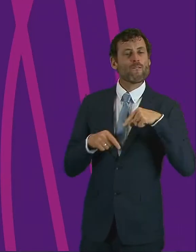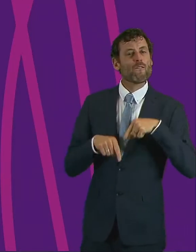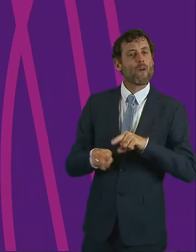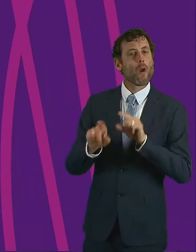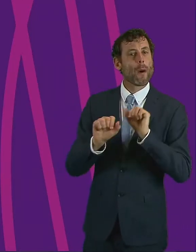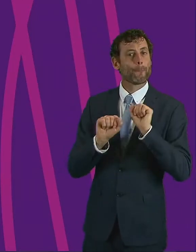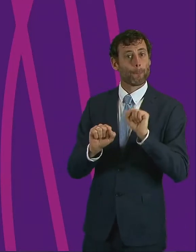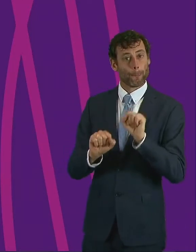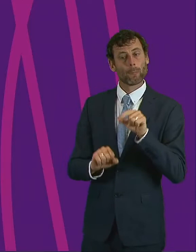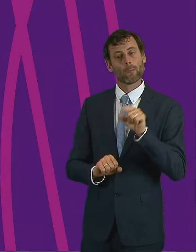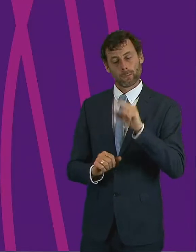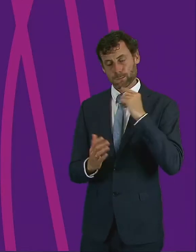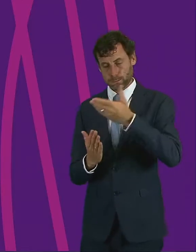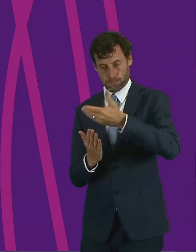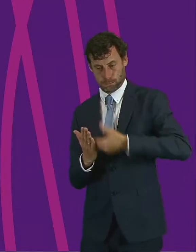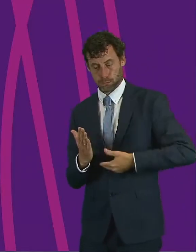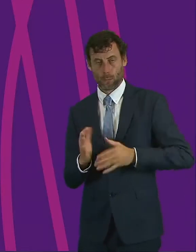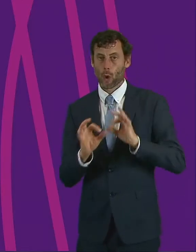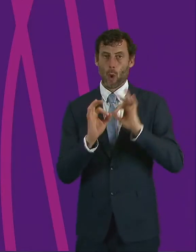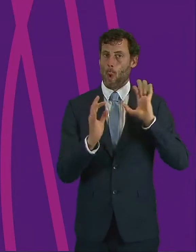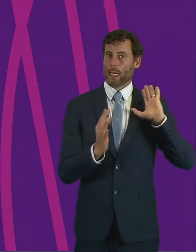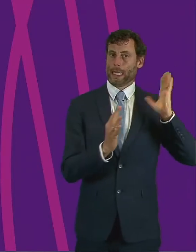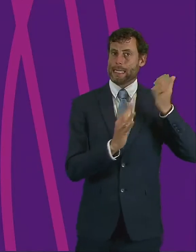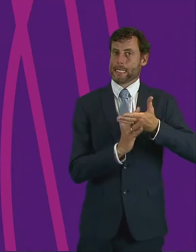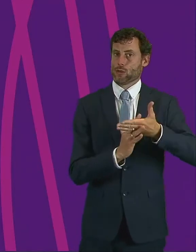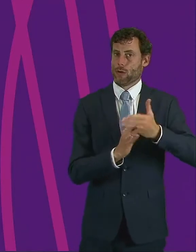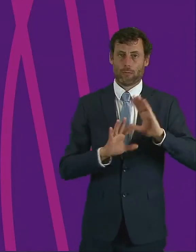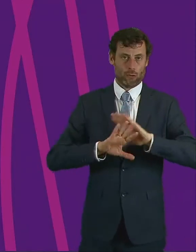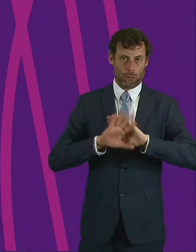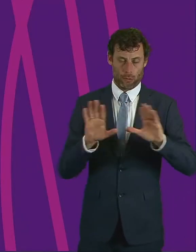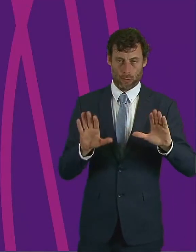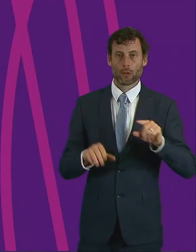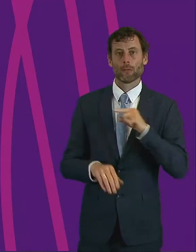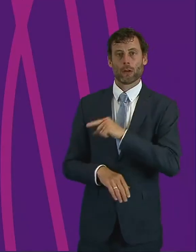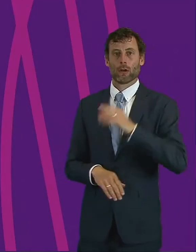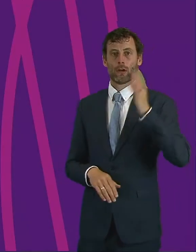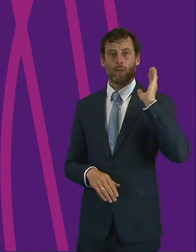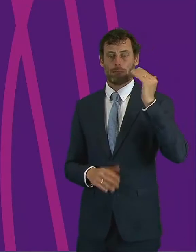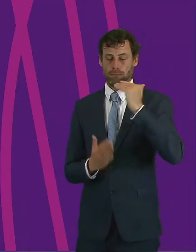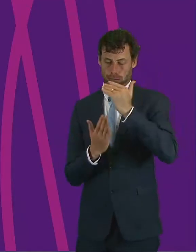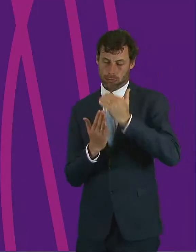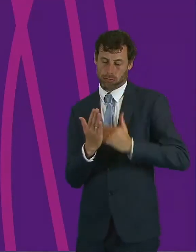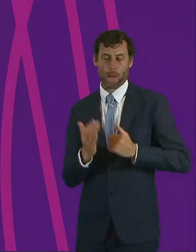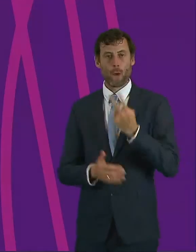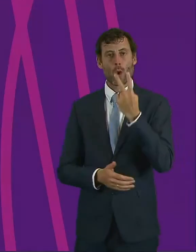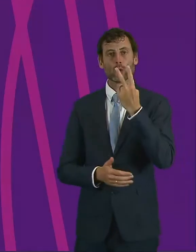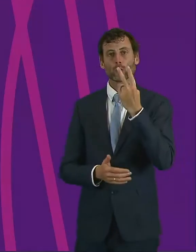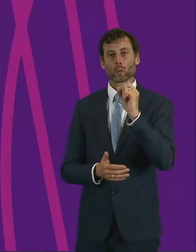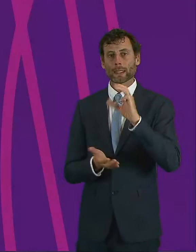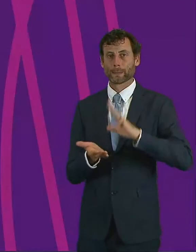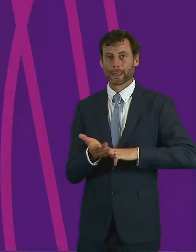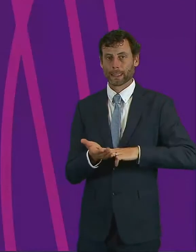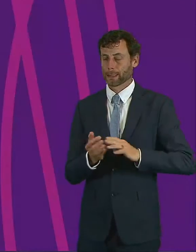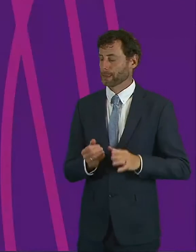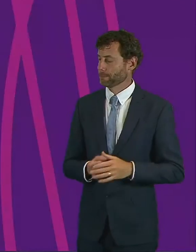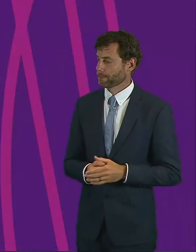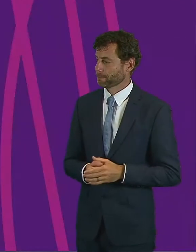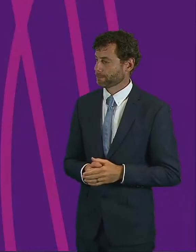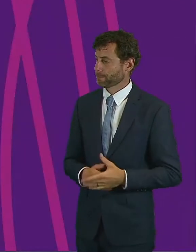interruptions. And I call on Kate Forbes for up to 20 minutes, please, Cabinet Secretary. And I welcome this